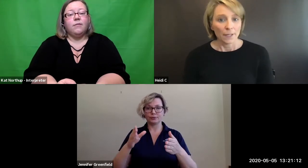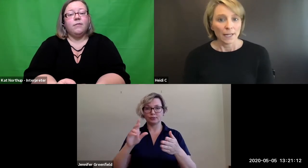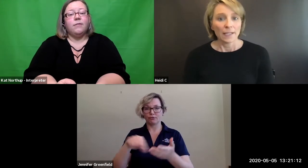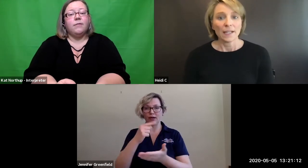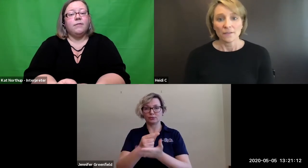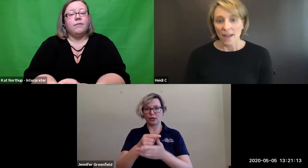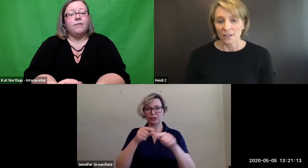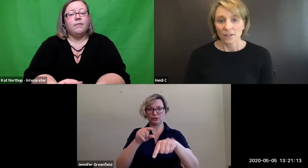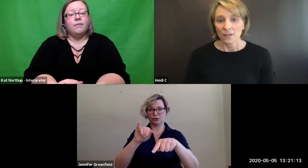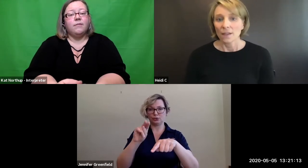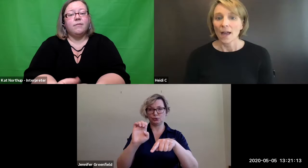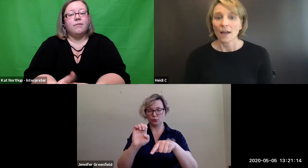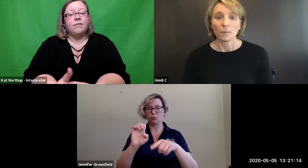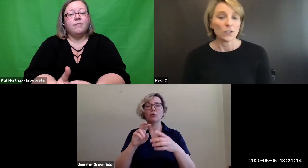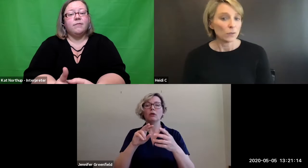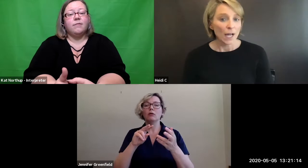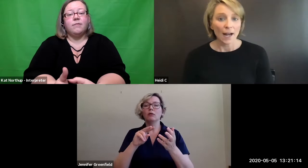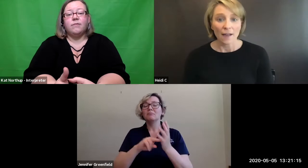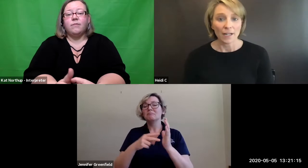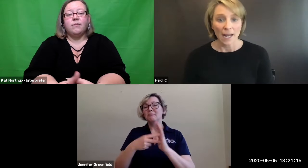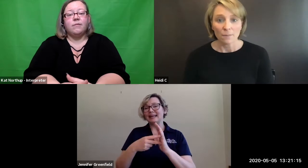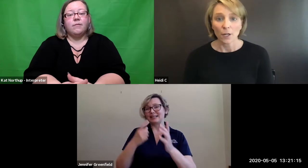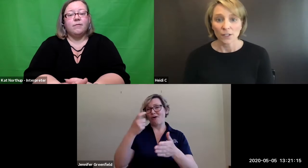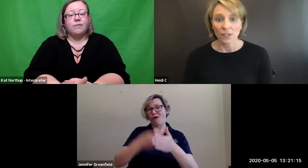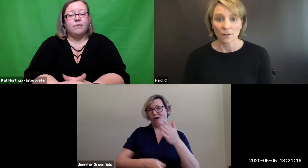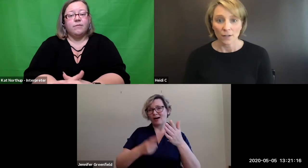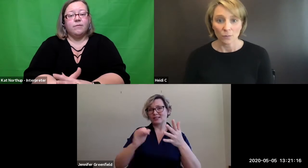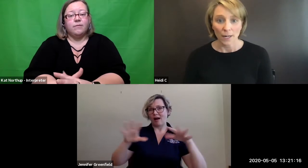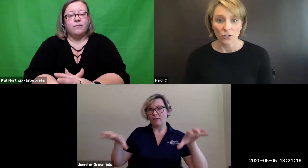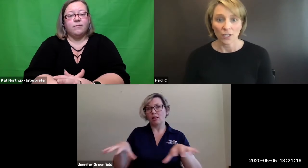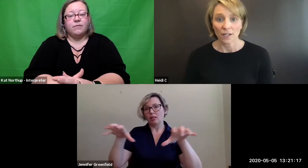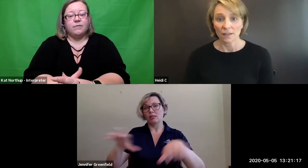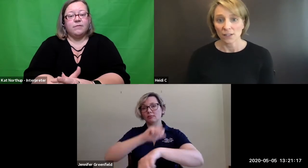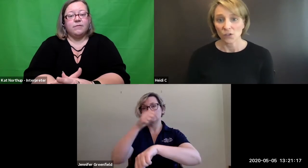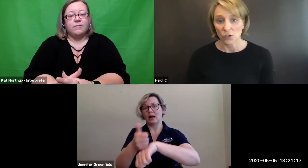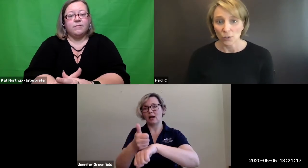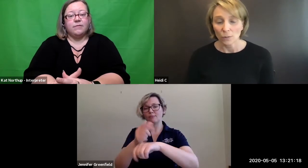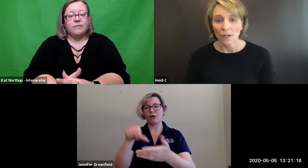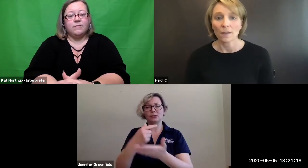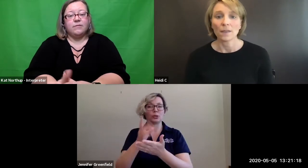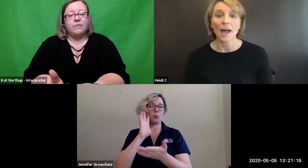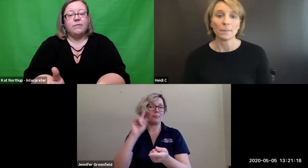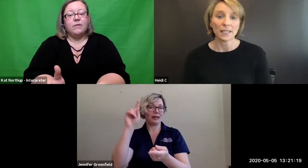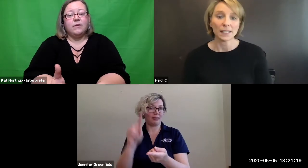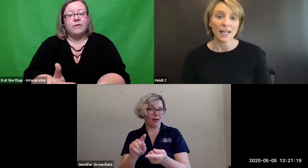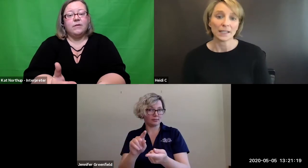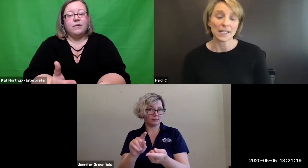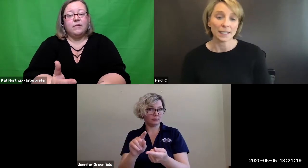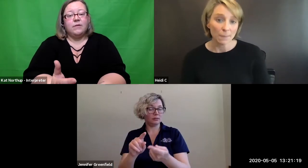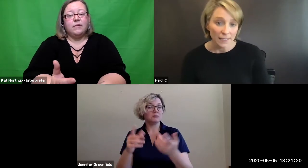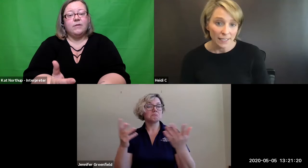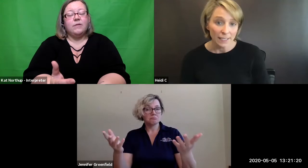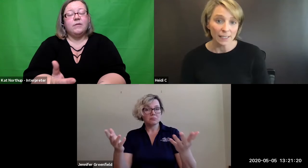Also, in the event that we do not have an in-person graduation this June, that means that